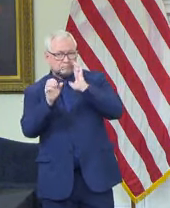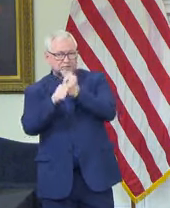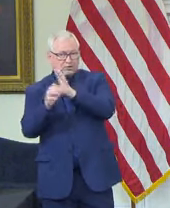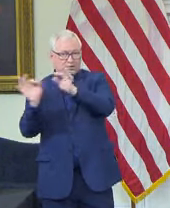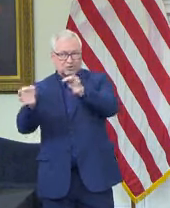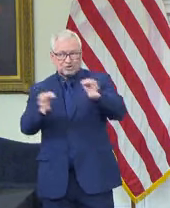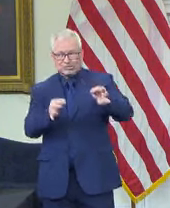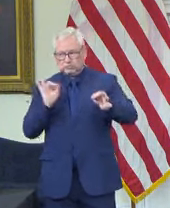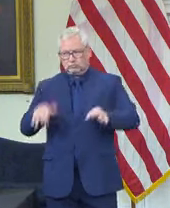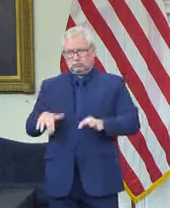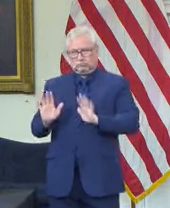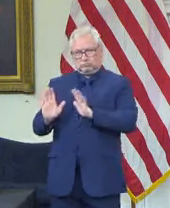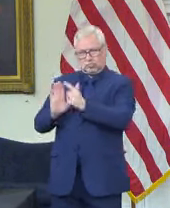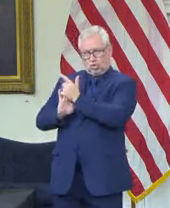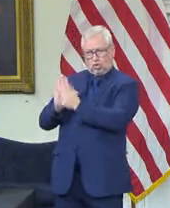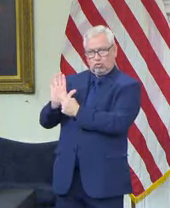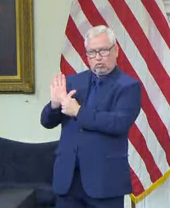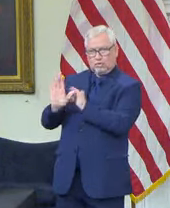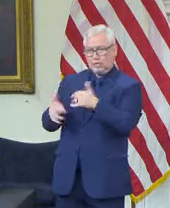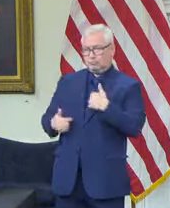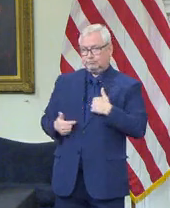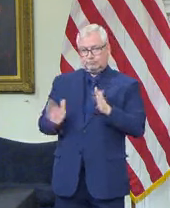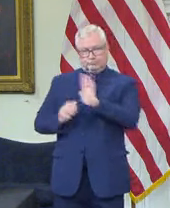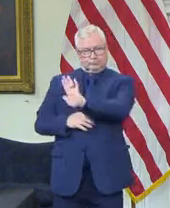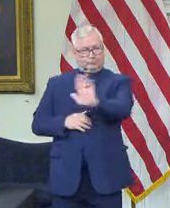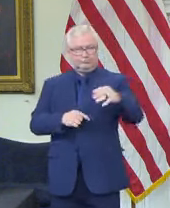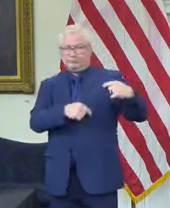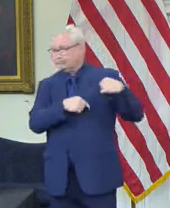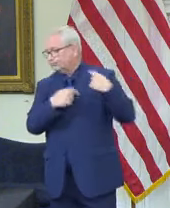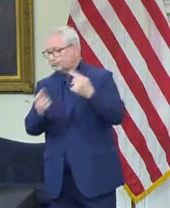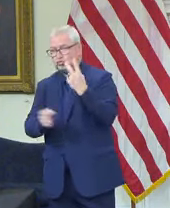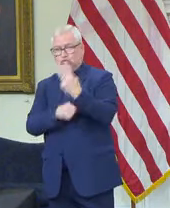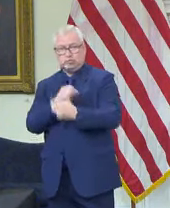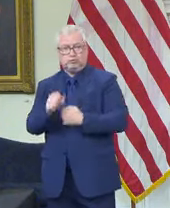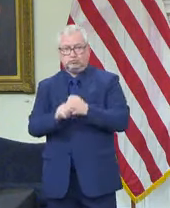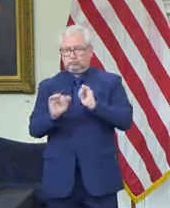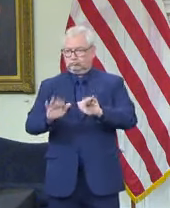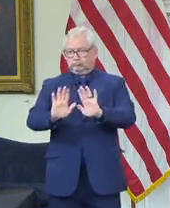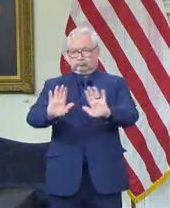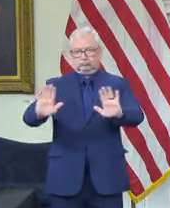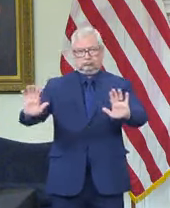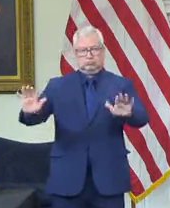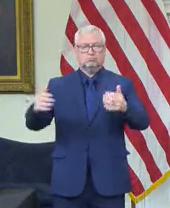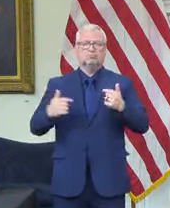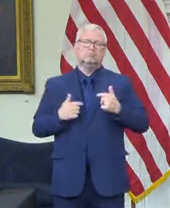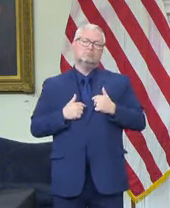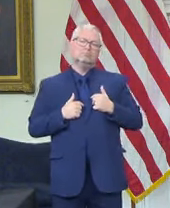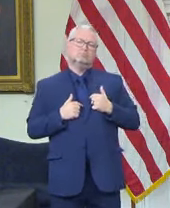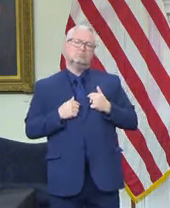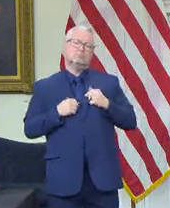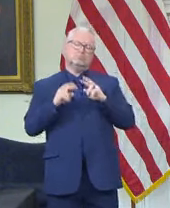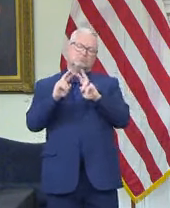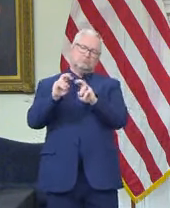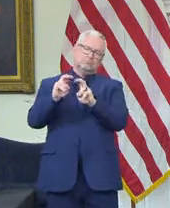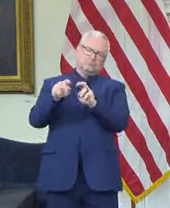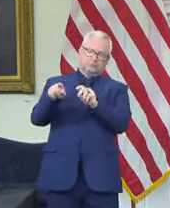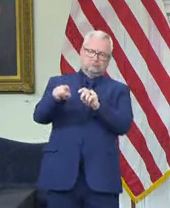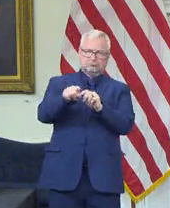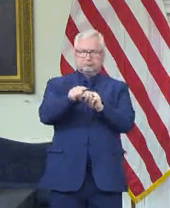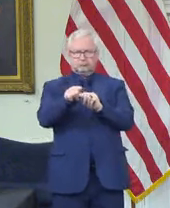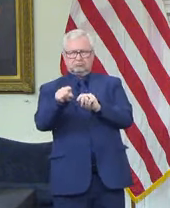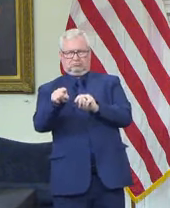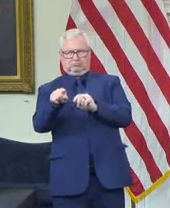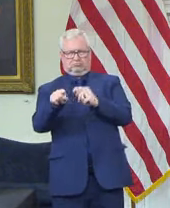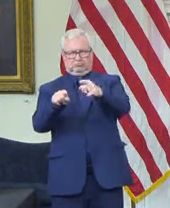2 years. In Anne Arundel, it seemed like there was a conflict between, so they had the right to make their own decision, but